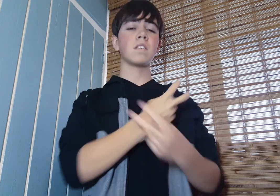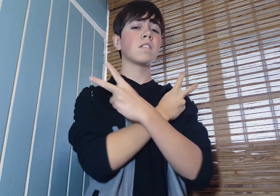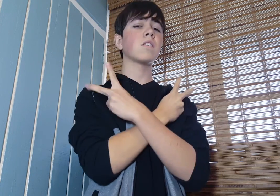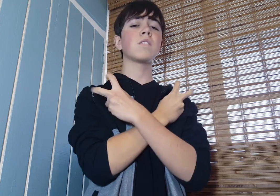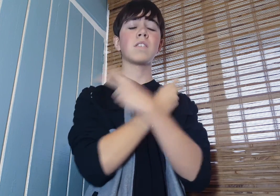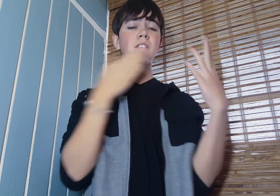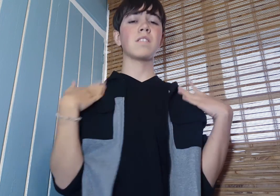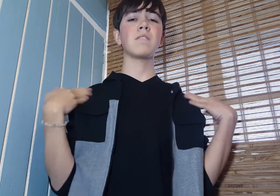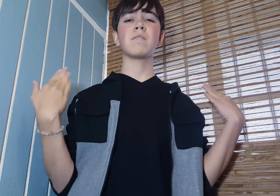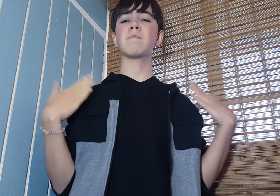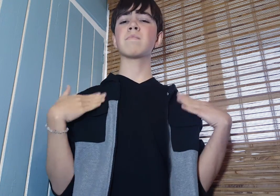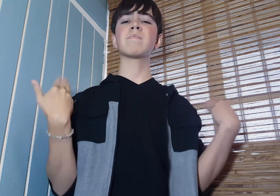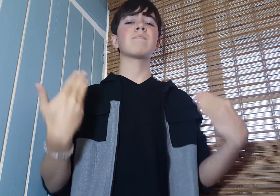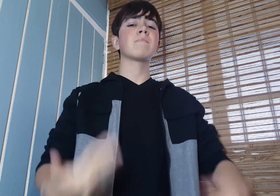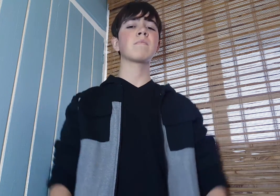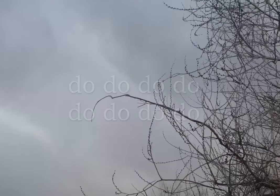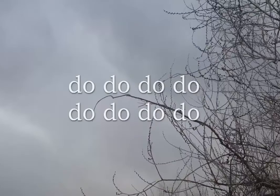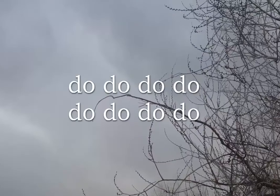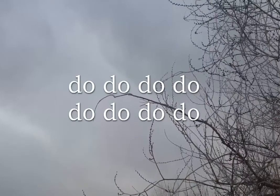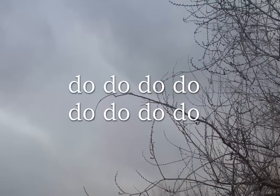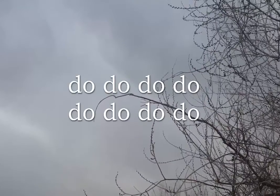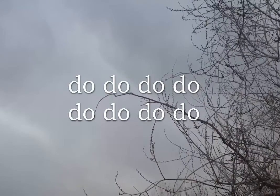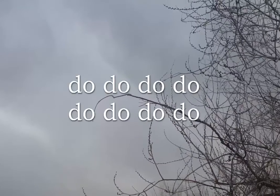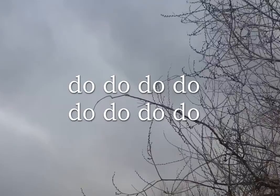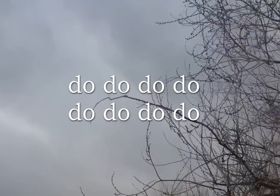poison And here's